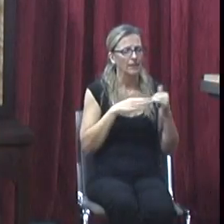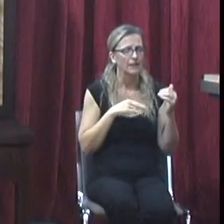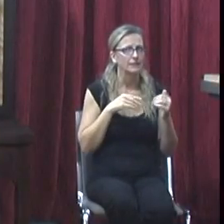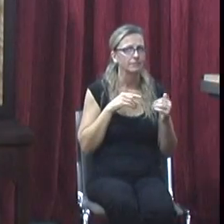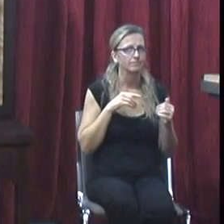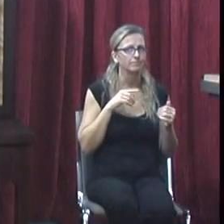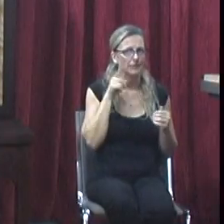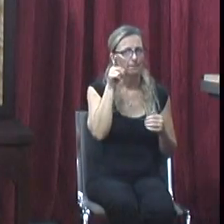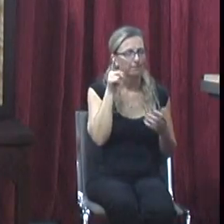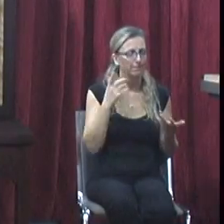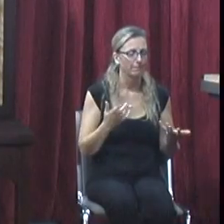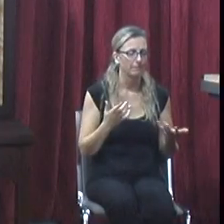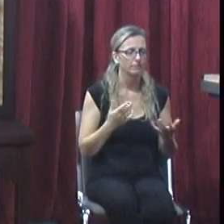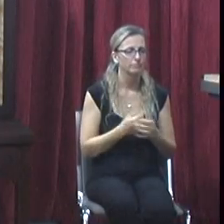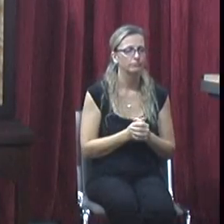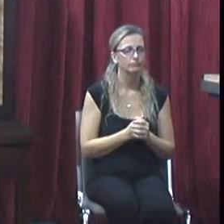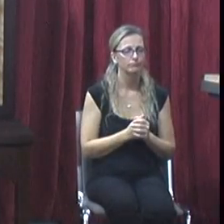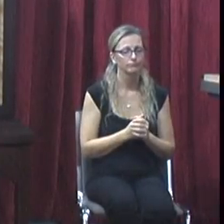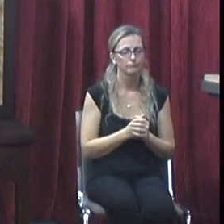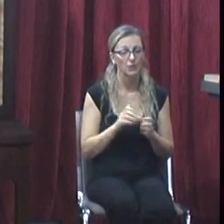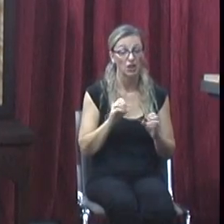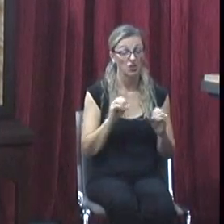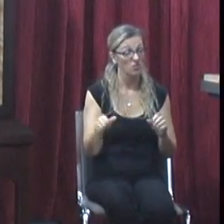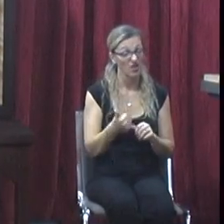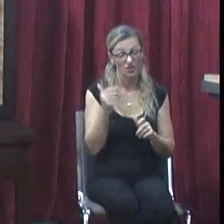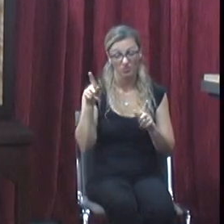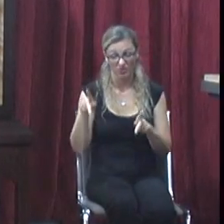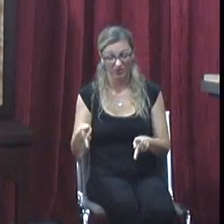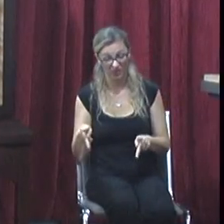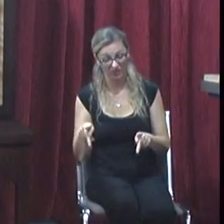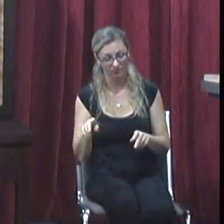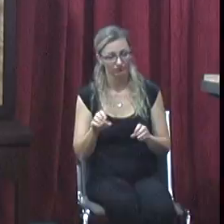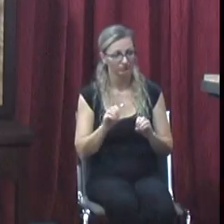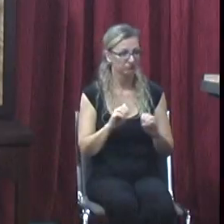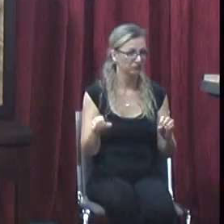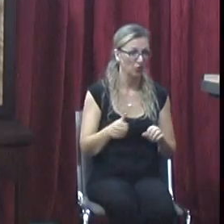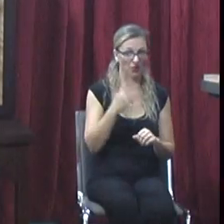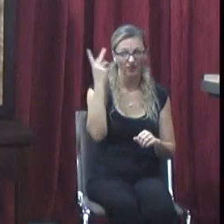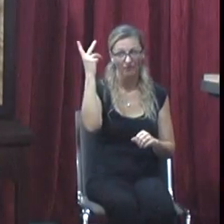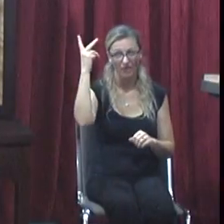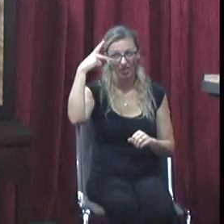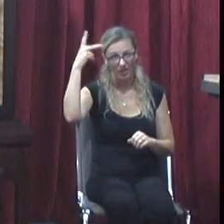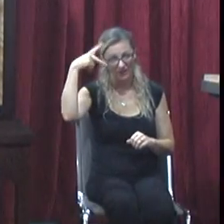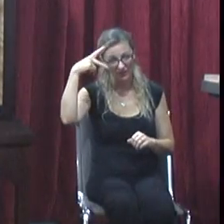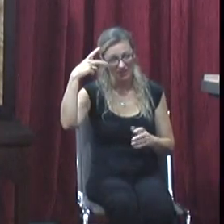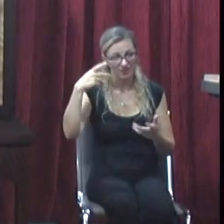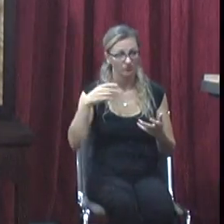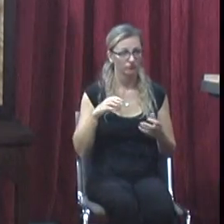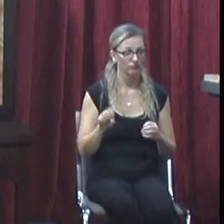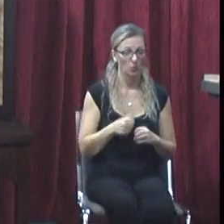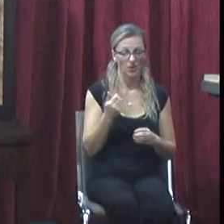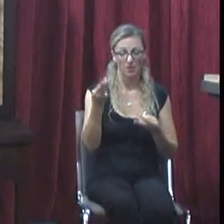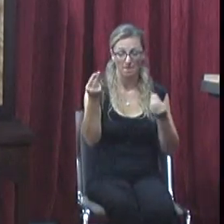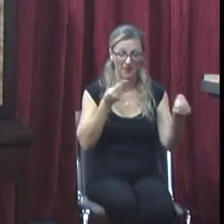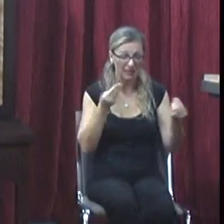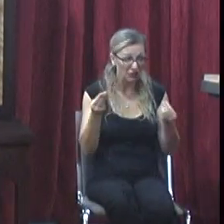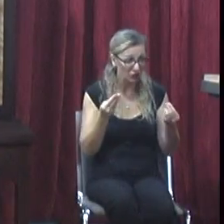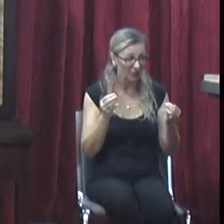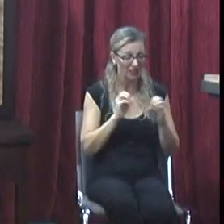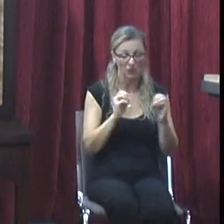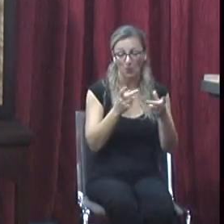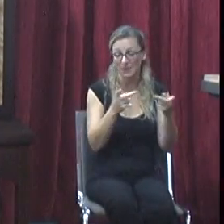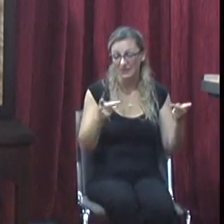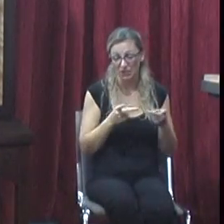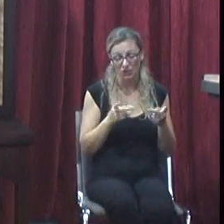saved us. No person, no philosophy, no ministry, no position,